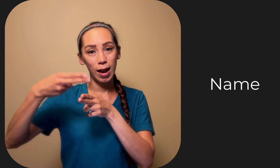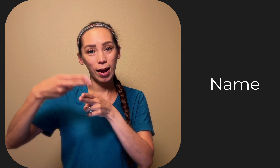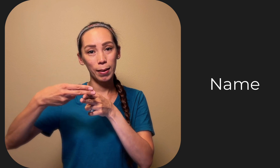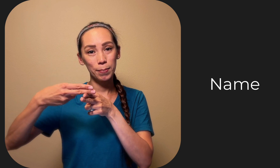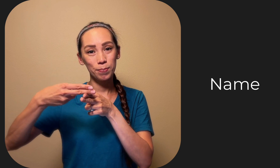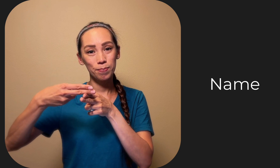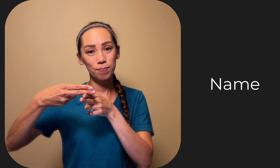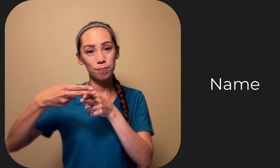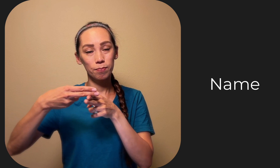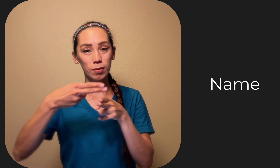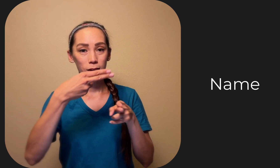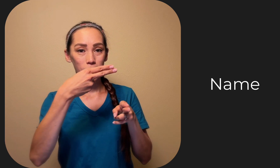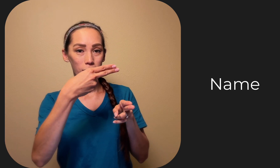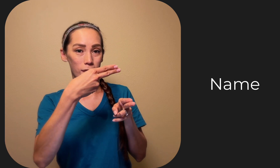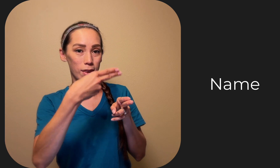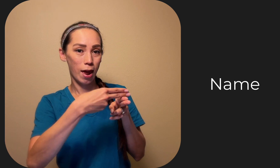Name.